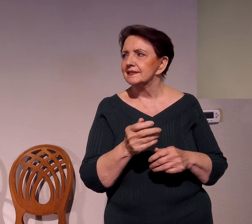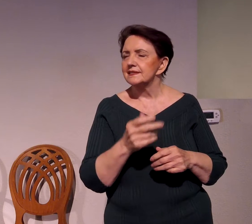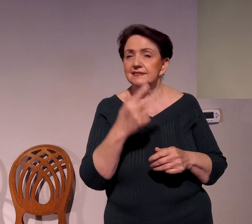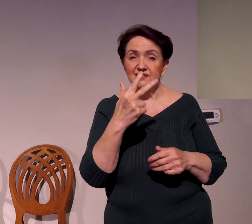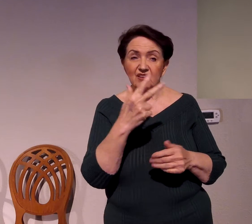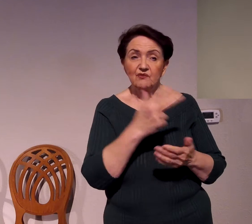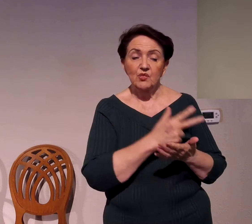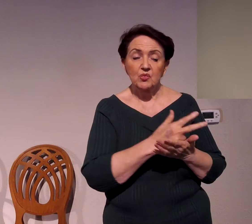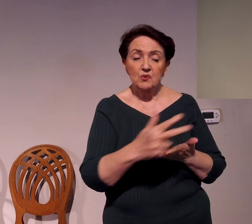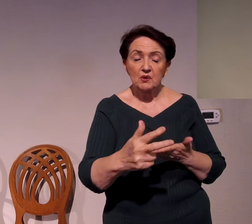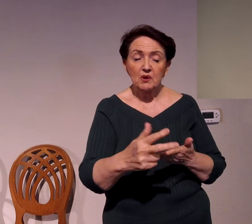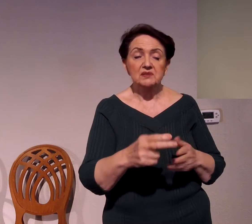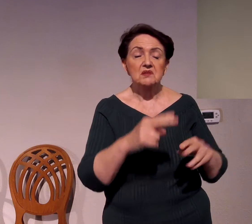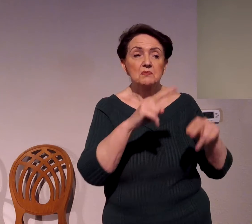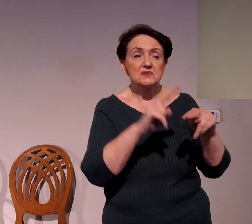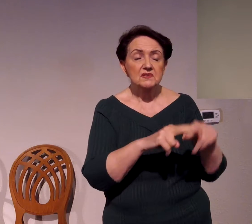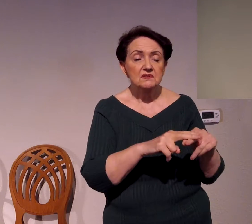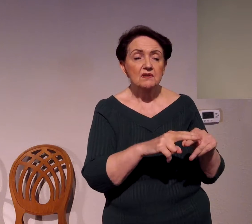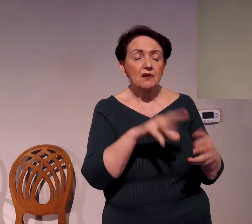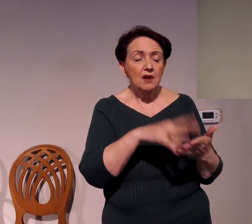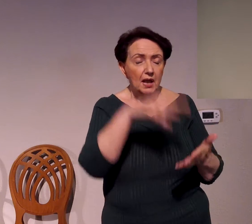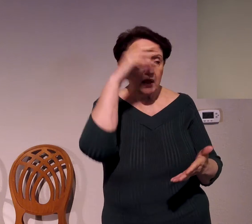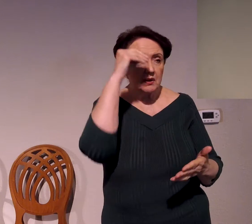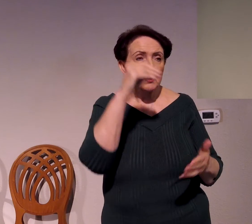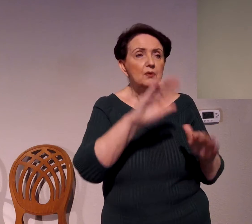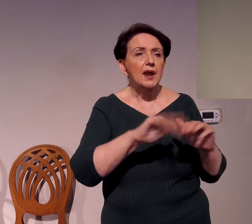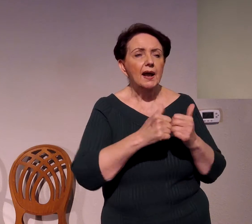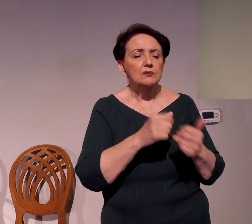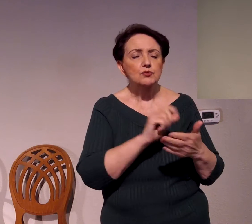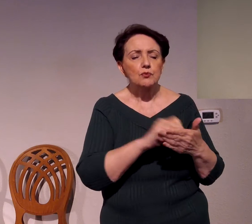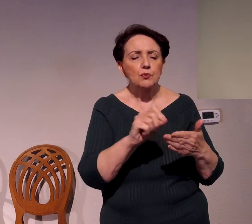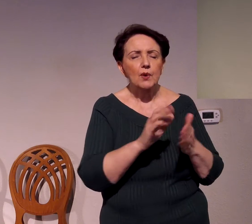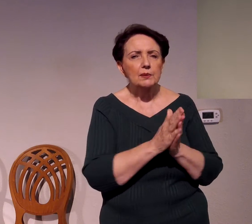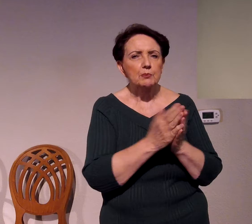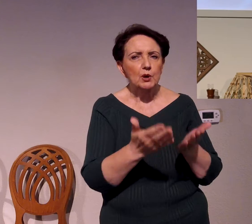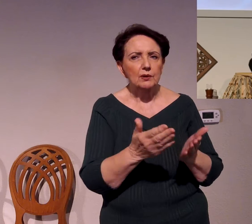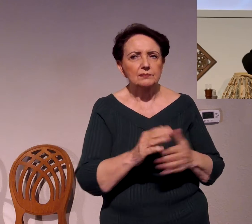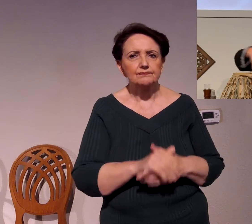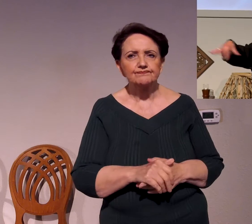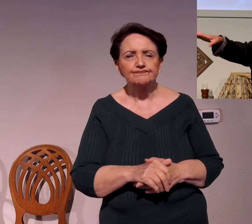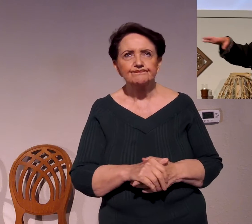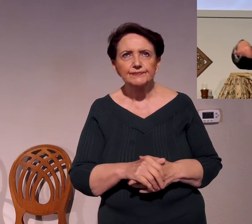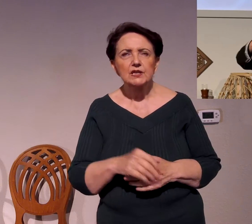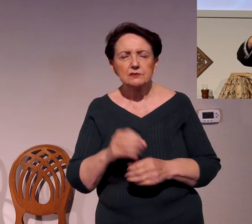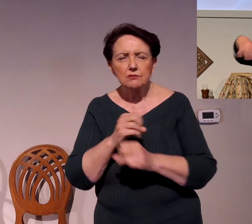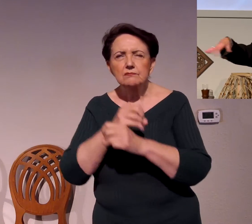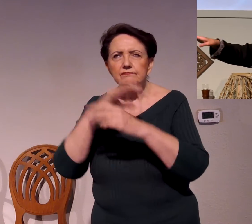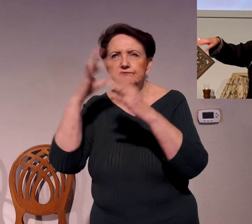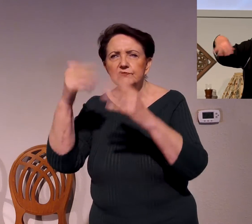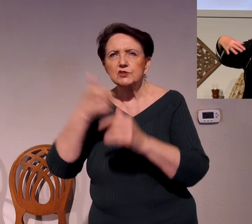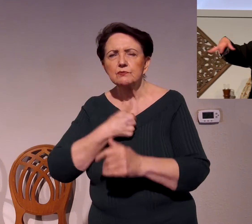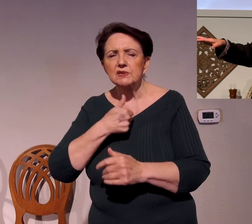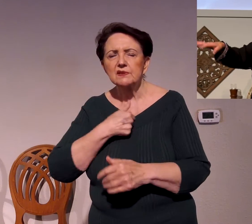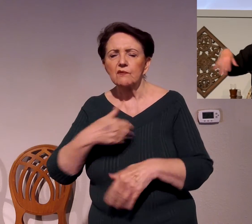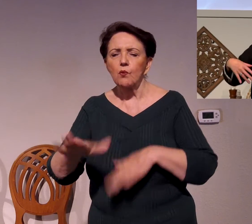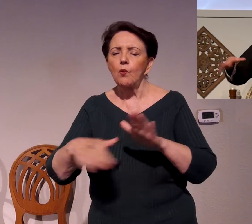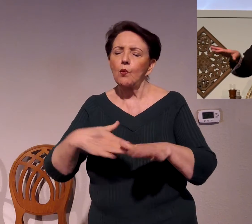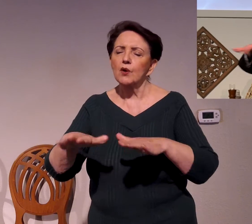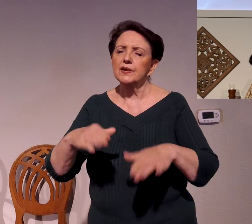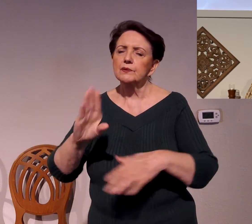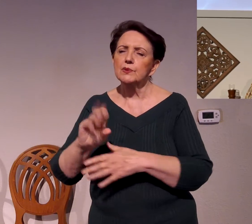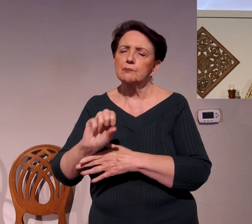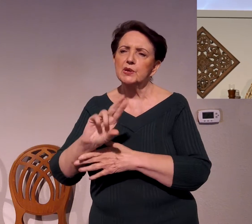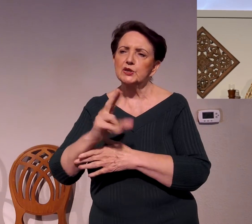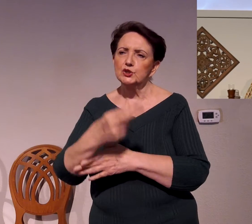3 weeks, and I was going to start learning how to write a book. And I envisioned myself walking along the beach and walking along the little